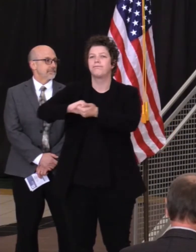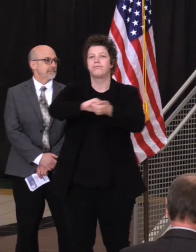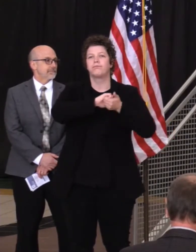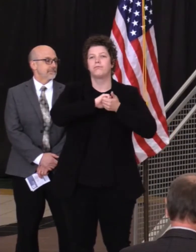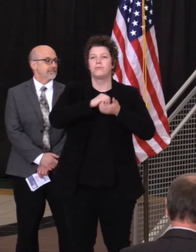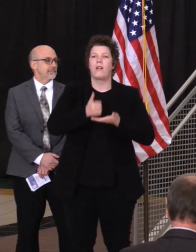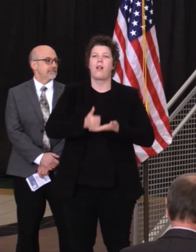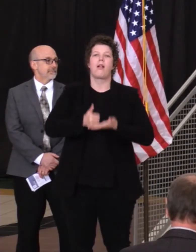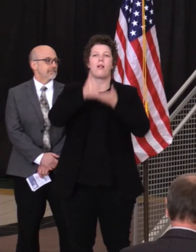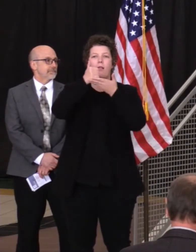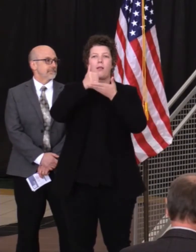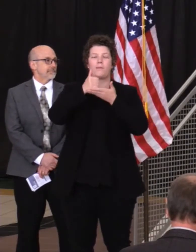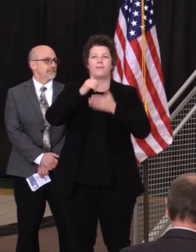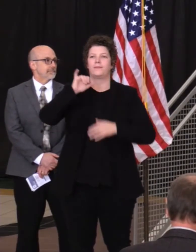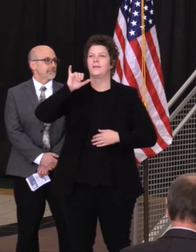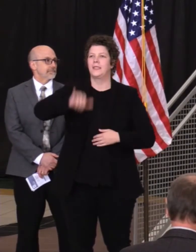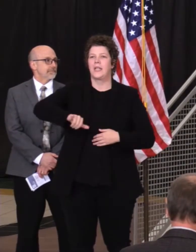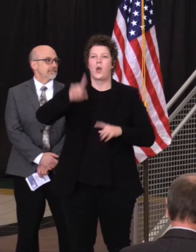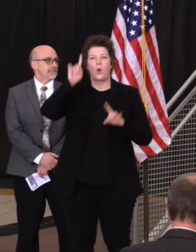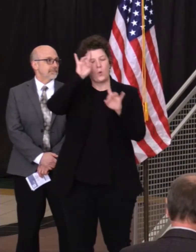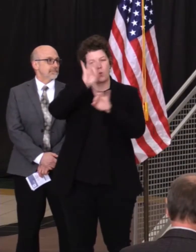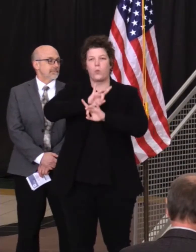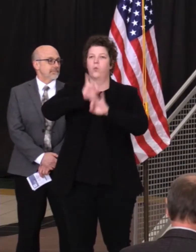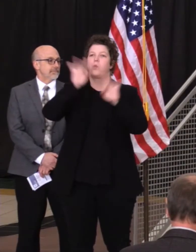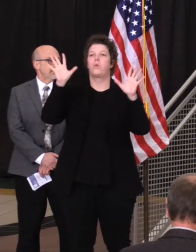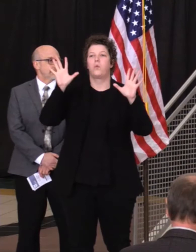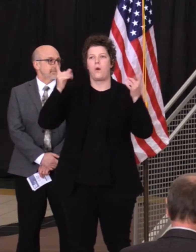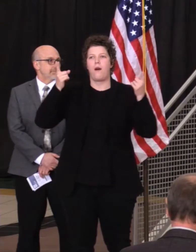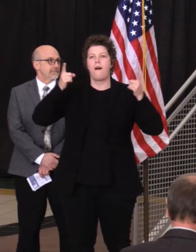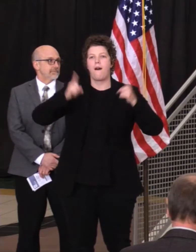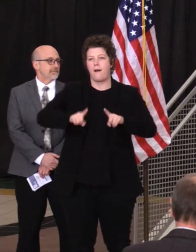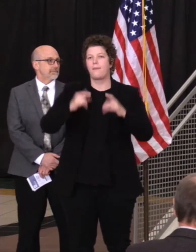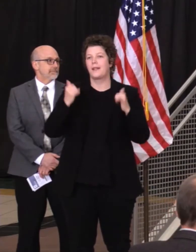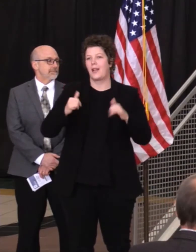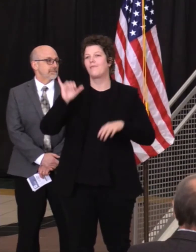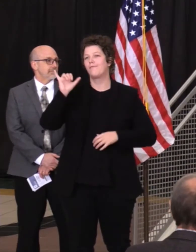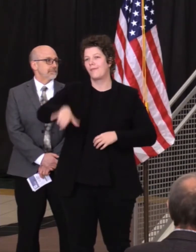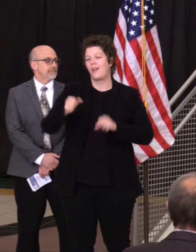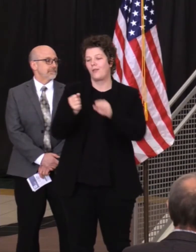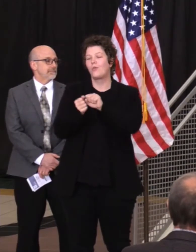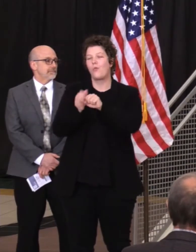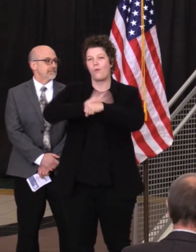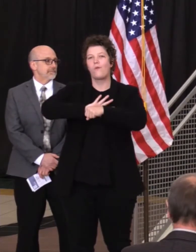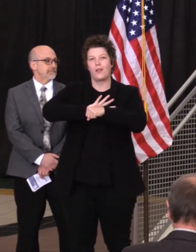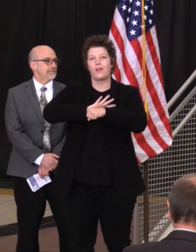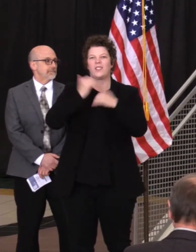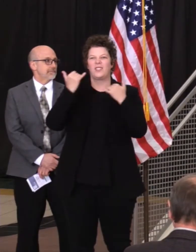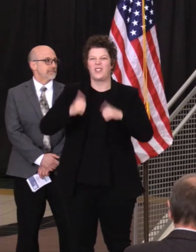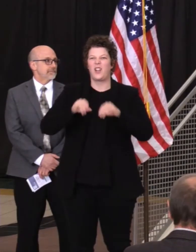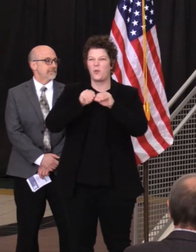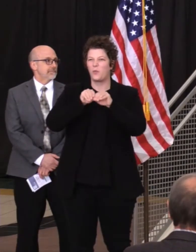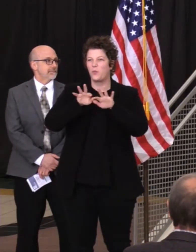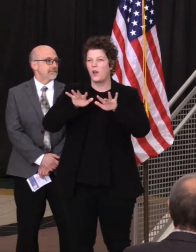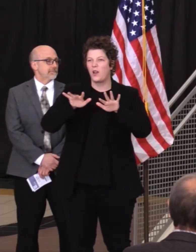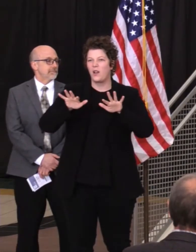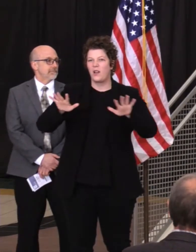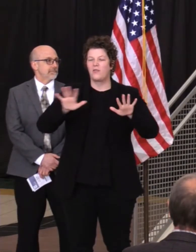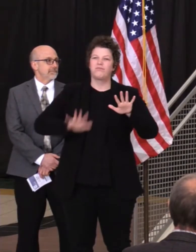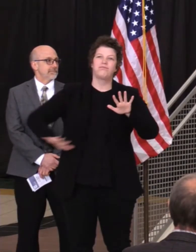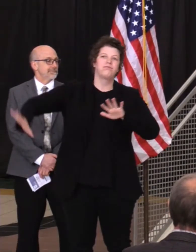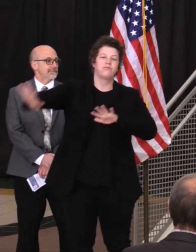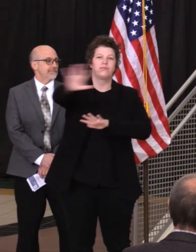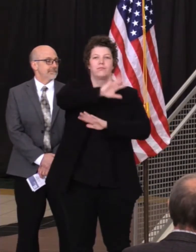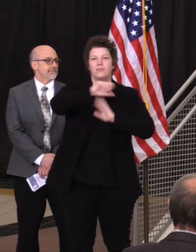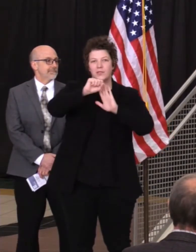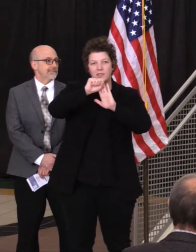COVID-19, that's presented itself and is moving its way through this state and is creating tremendous